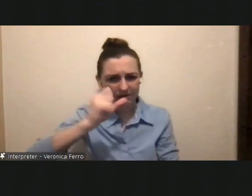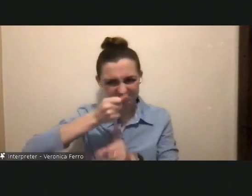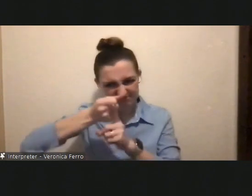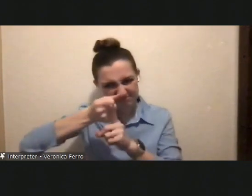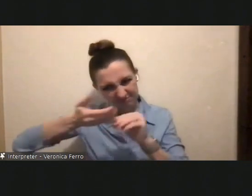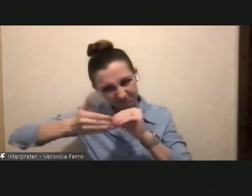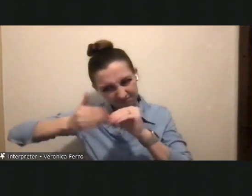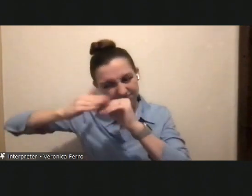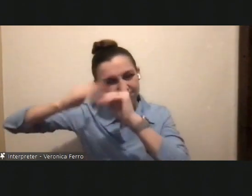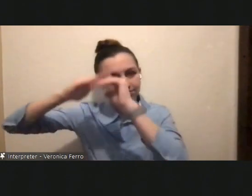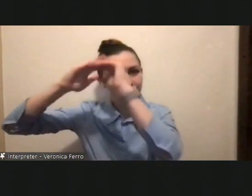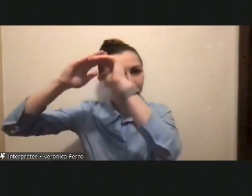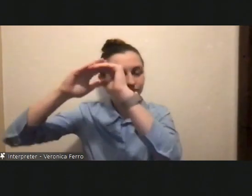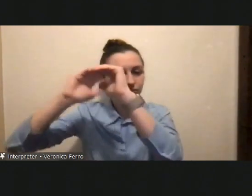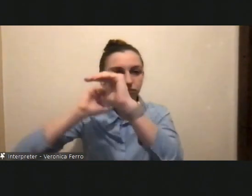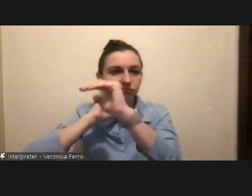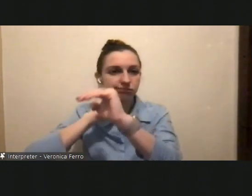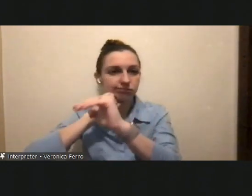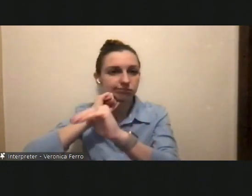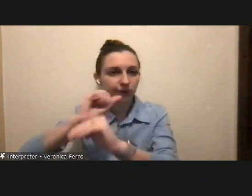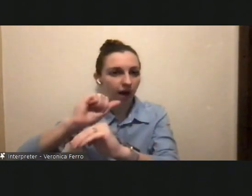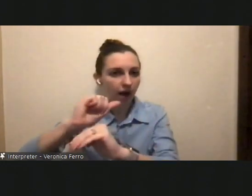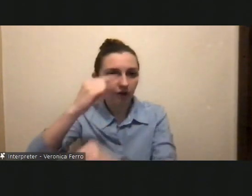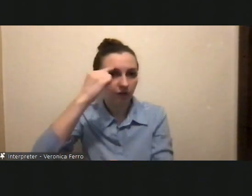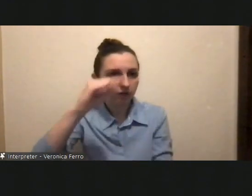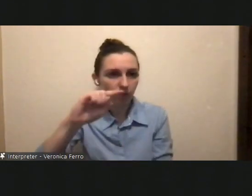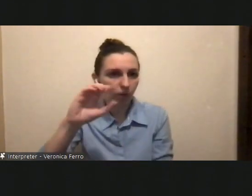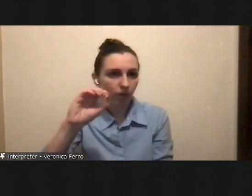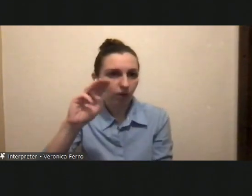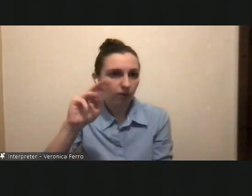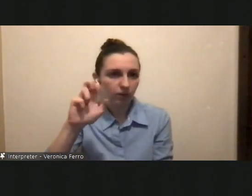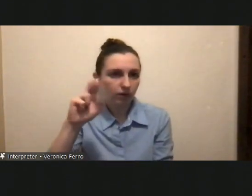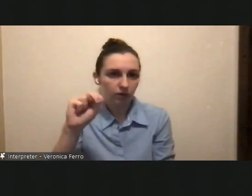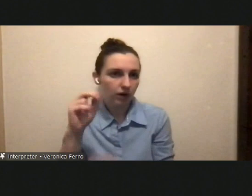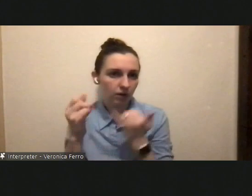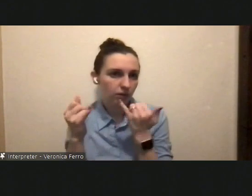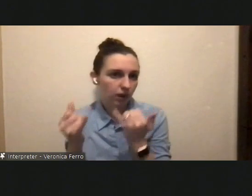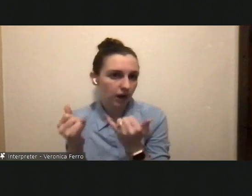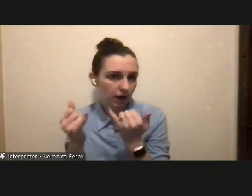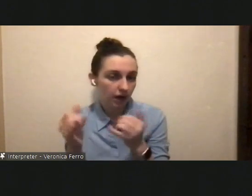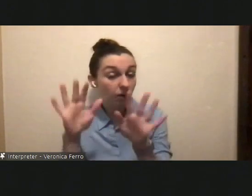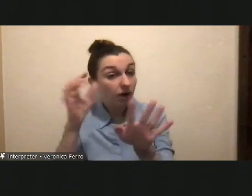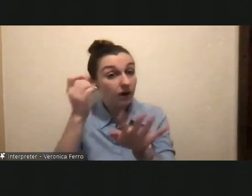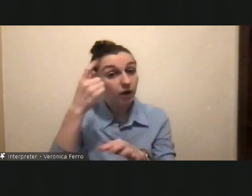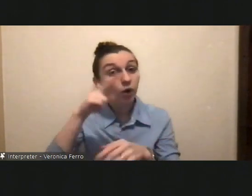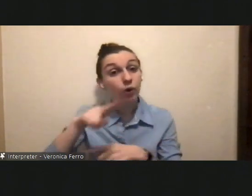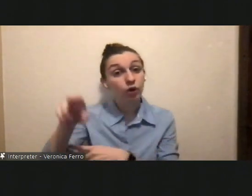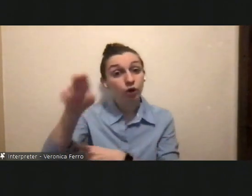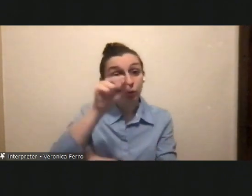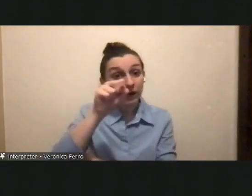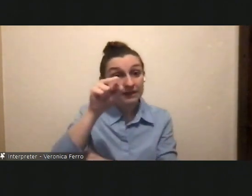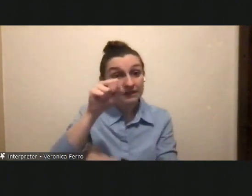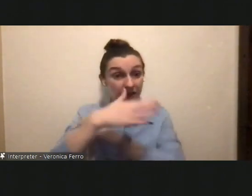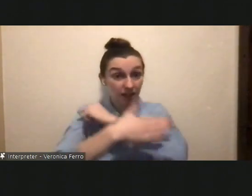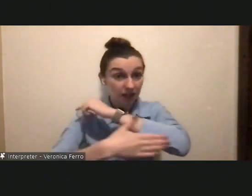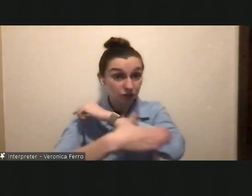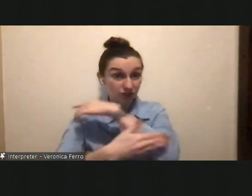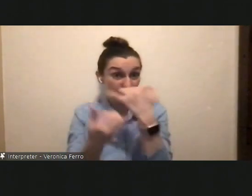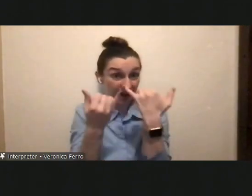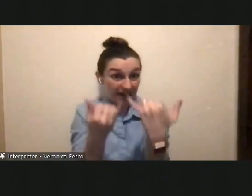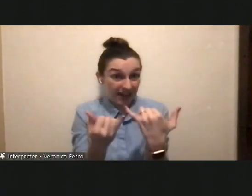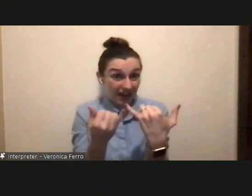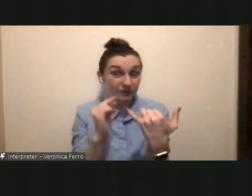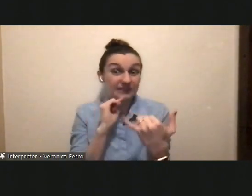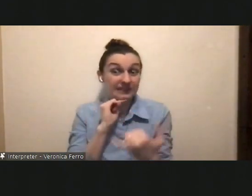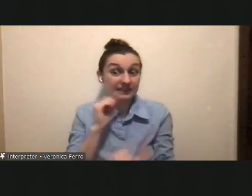a rapid increasing proportion of our cases that are due to Omicron. And the US is certainly not a country that is seeing a rapid increase right now, at